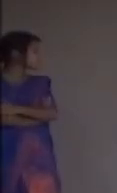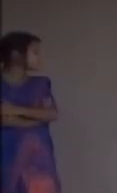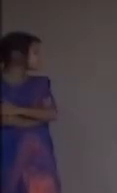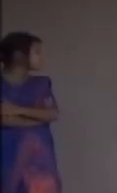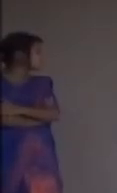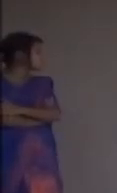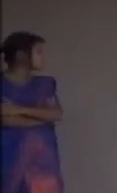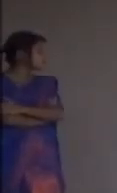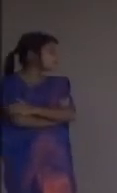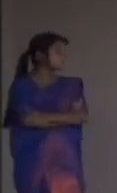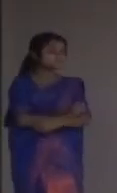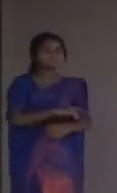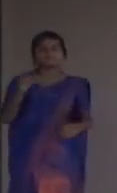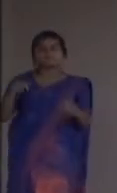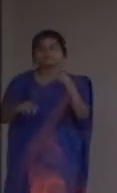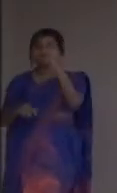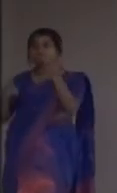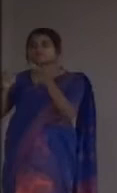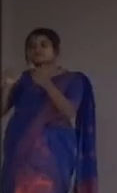Center now has its own